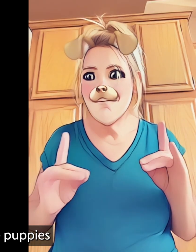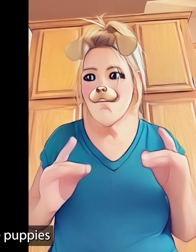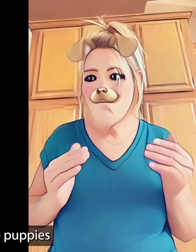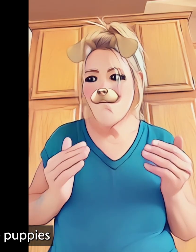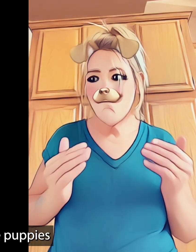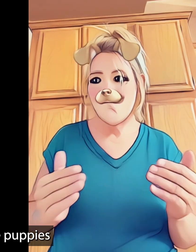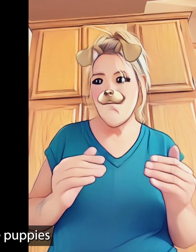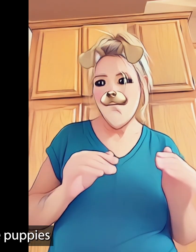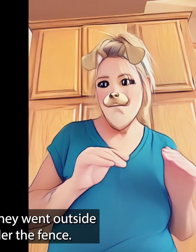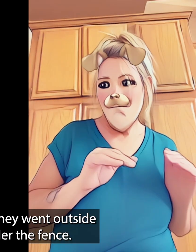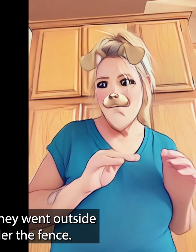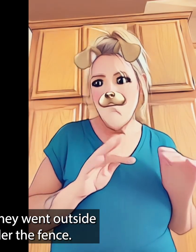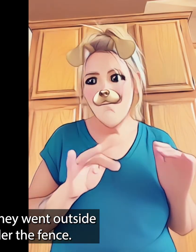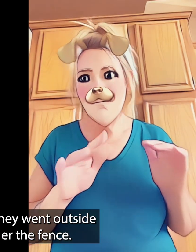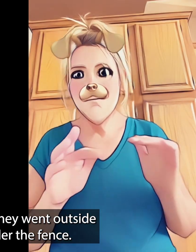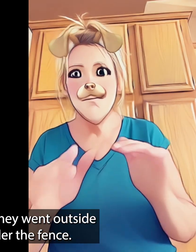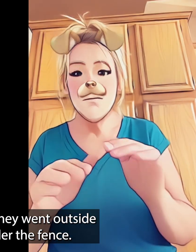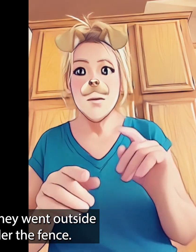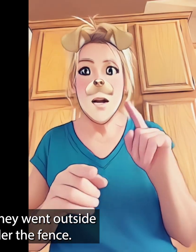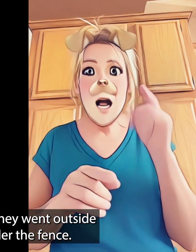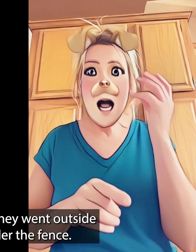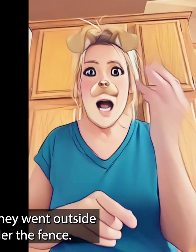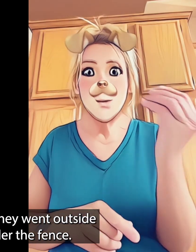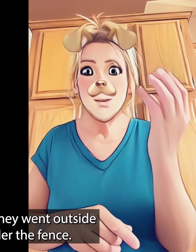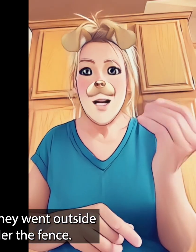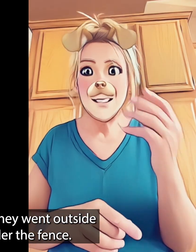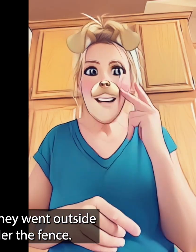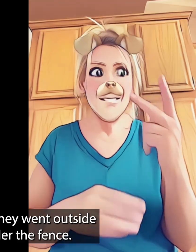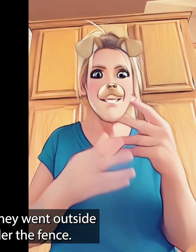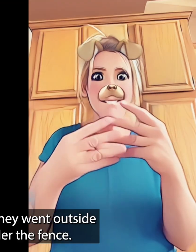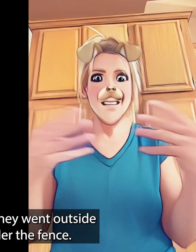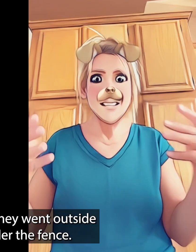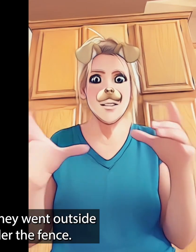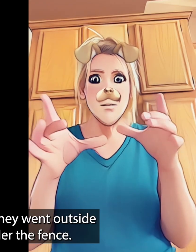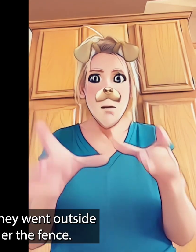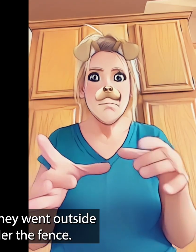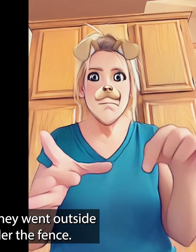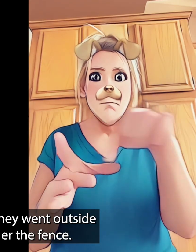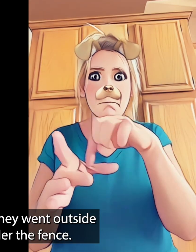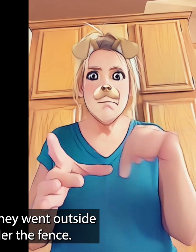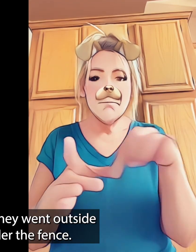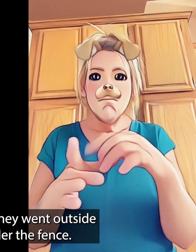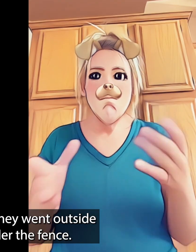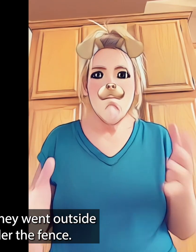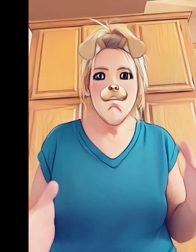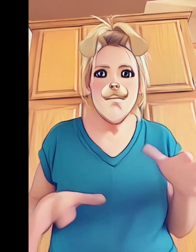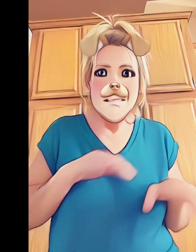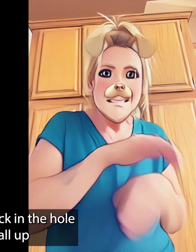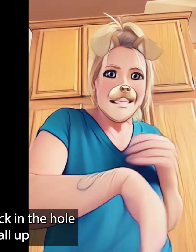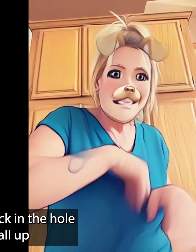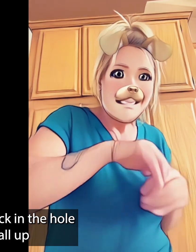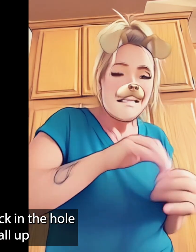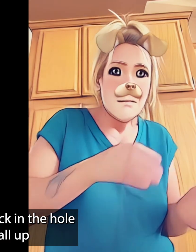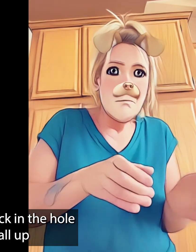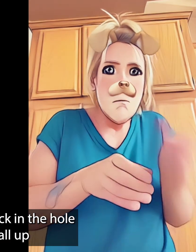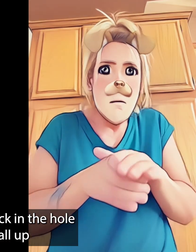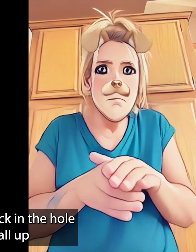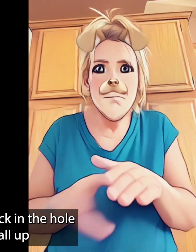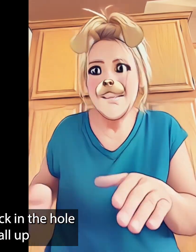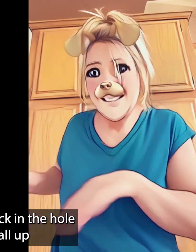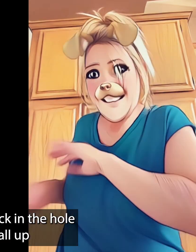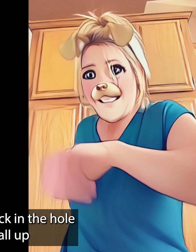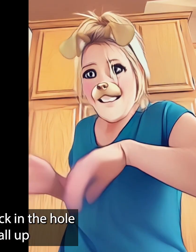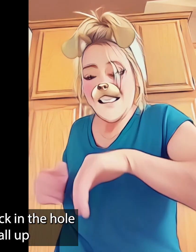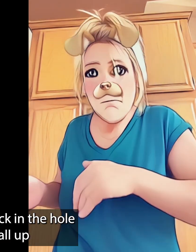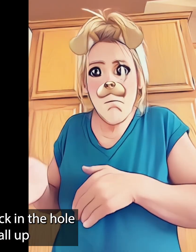Later, the 4 little puppies woke up, and all together they went outside to look at the hole under the fence. They kicked the dirt back